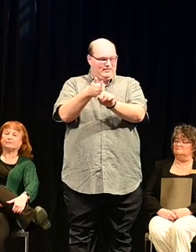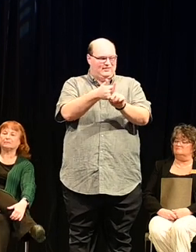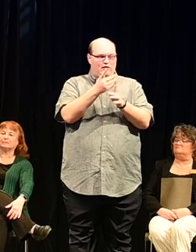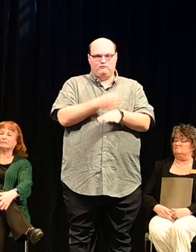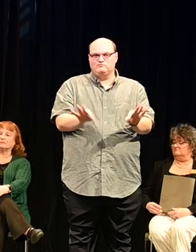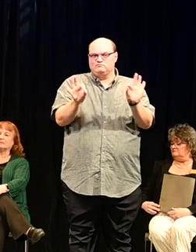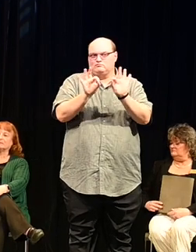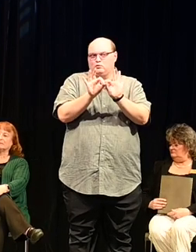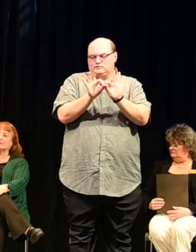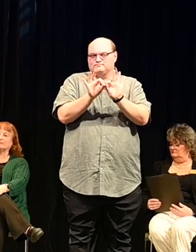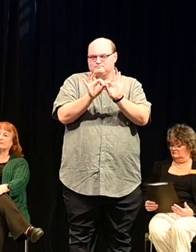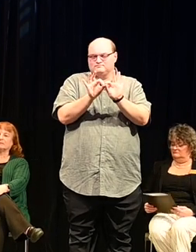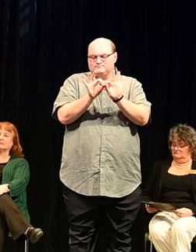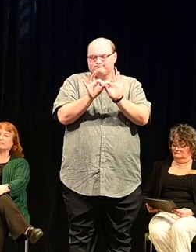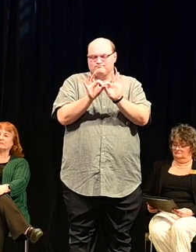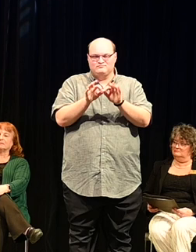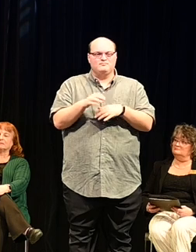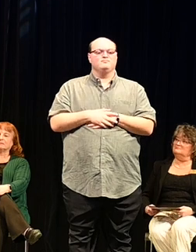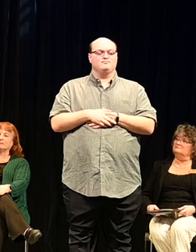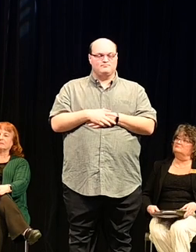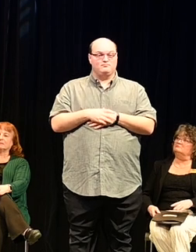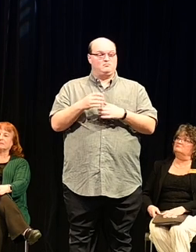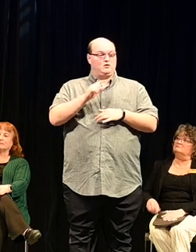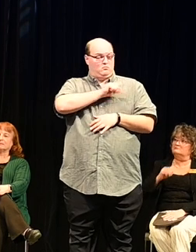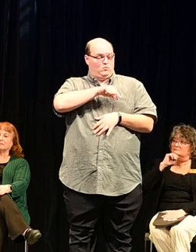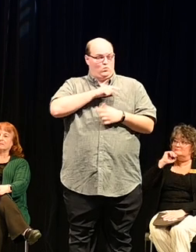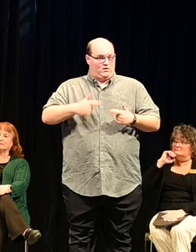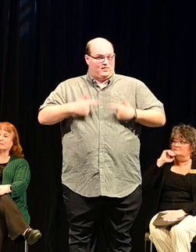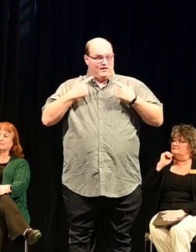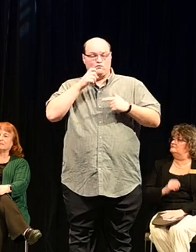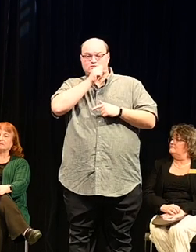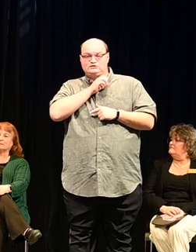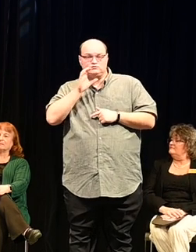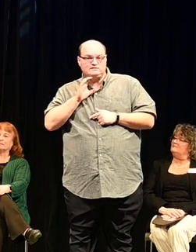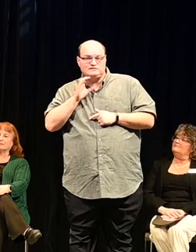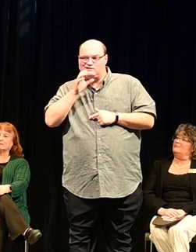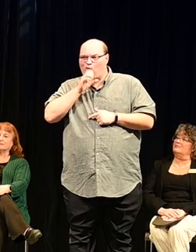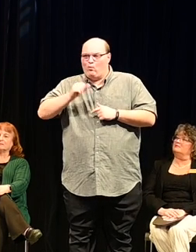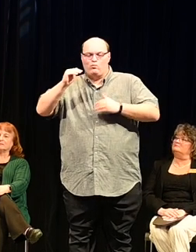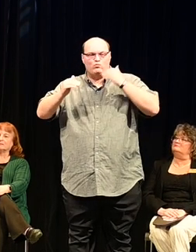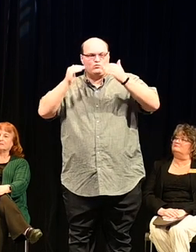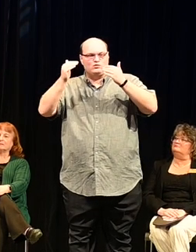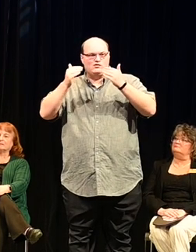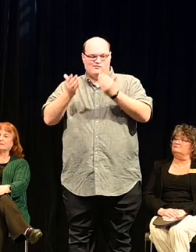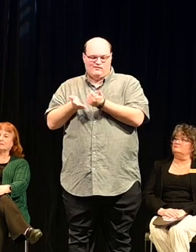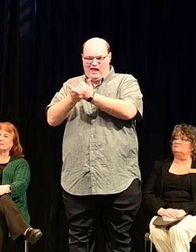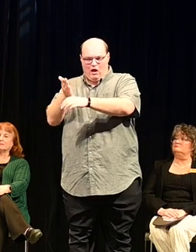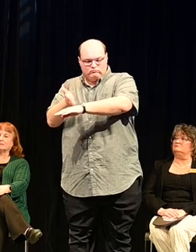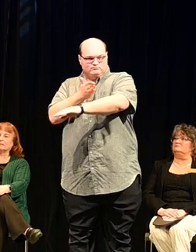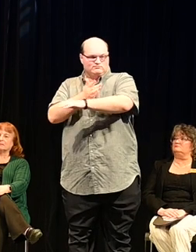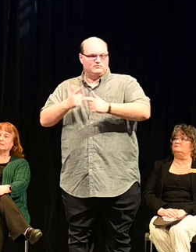today's world. They not only enhance the quality of life for older adults, but they also foster environments